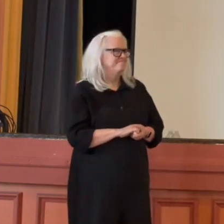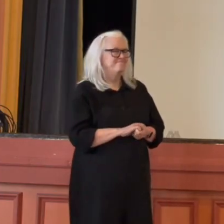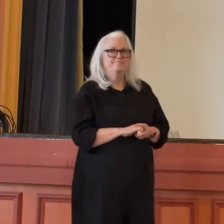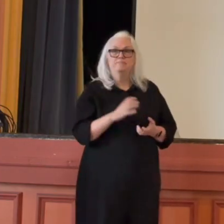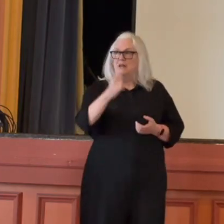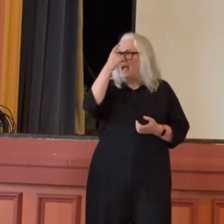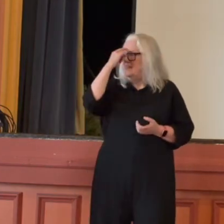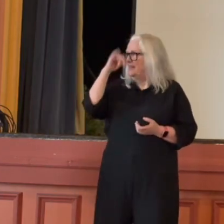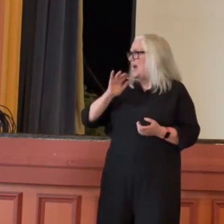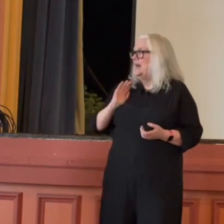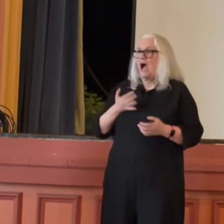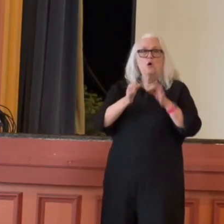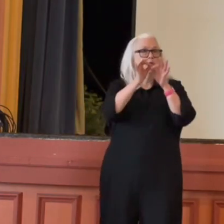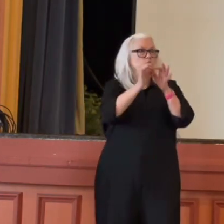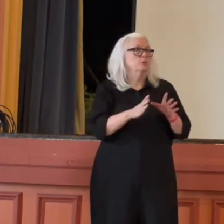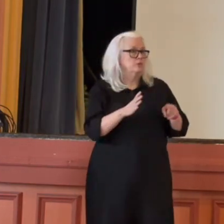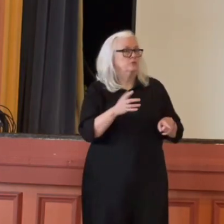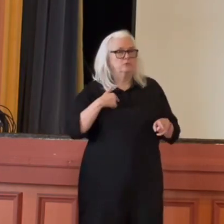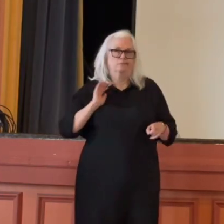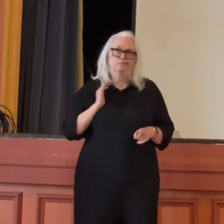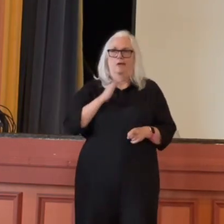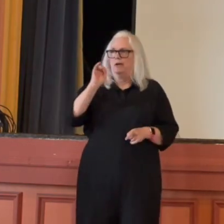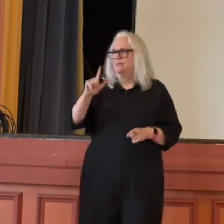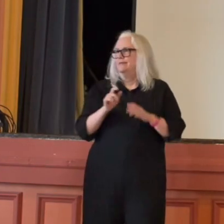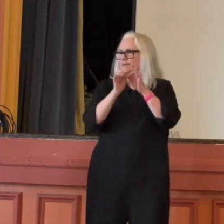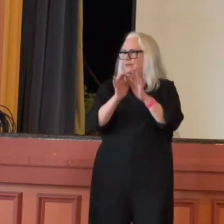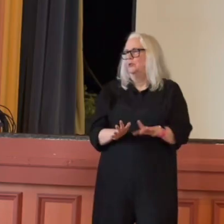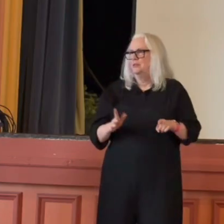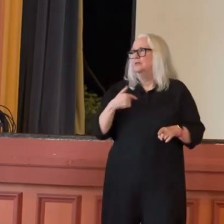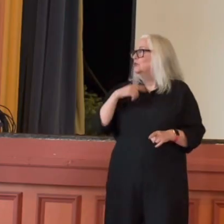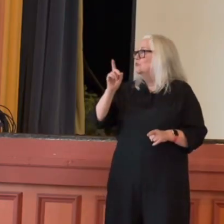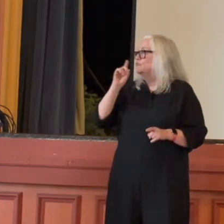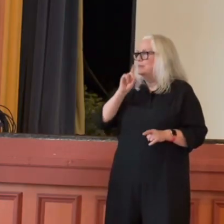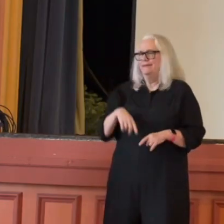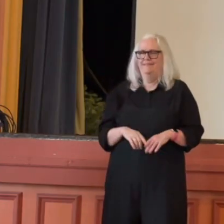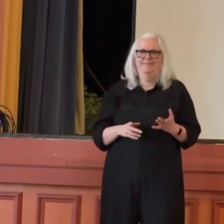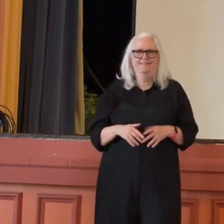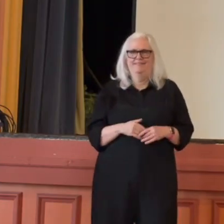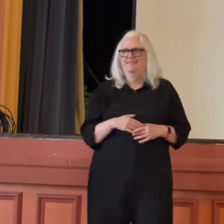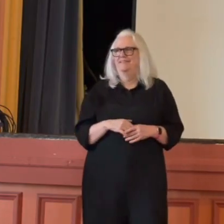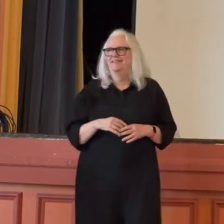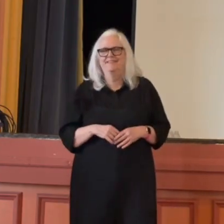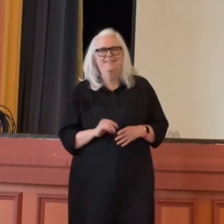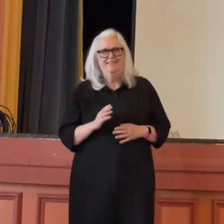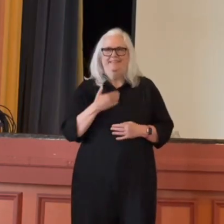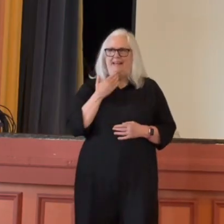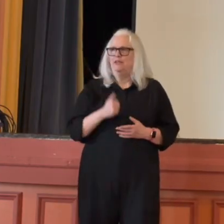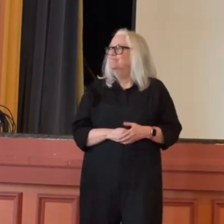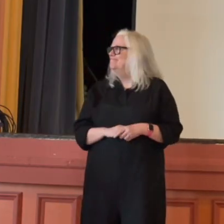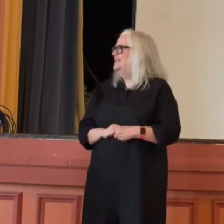And I think our translators, our ASL translators in particular, need some applause as well,